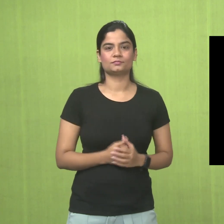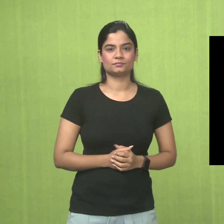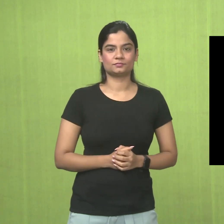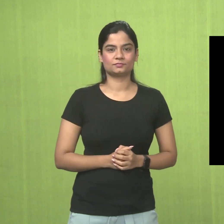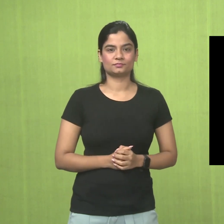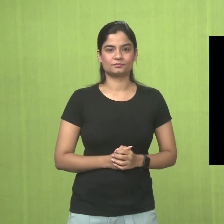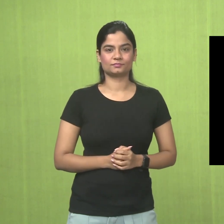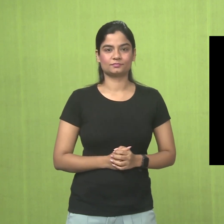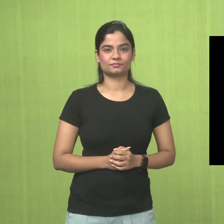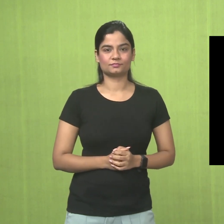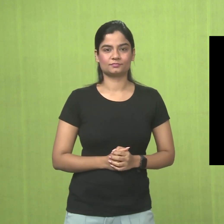more.